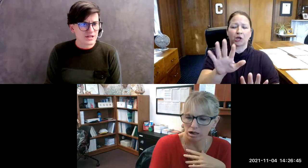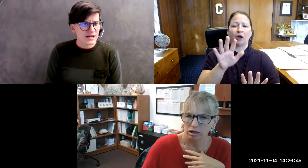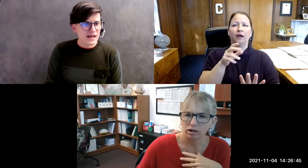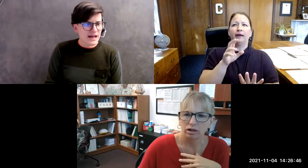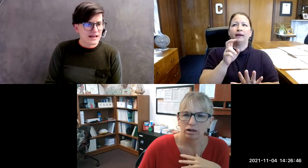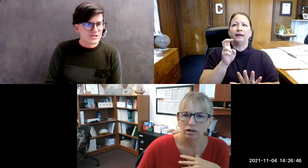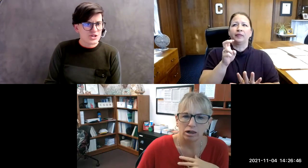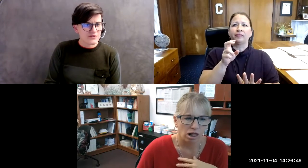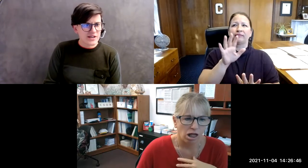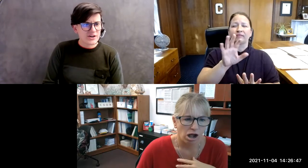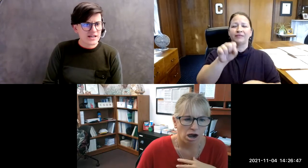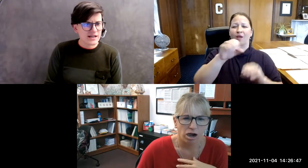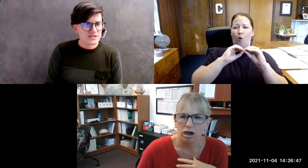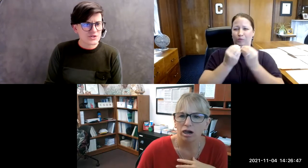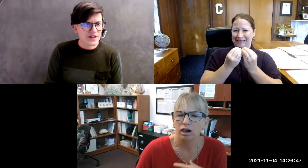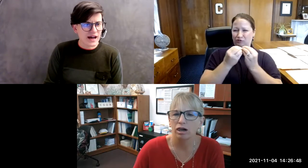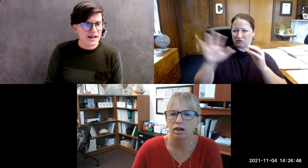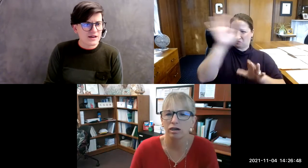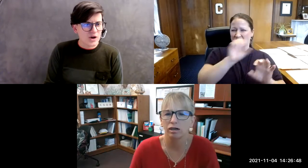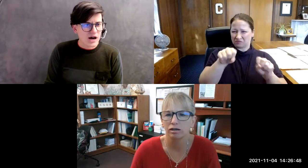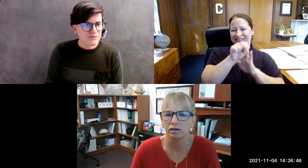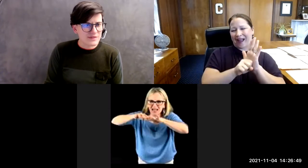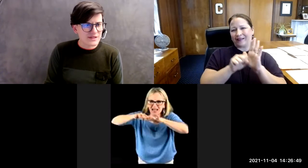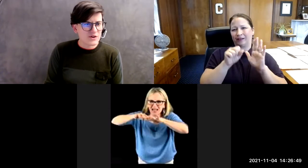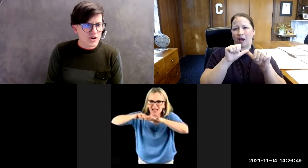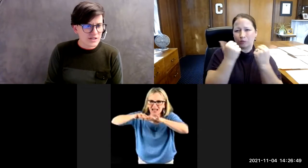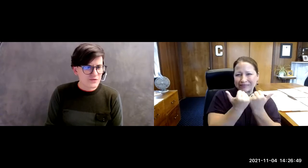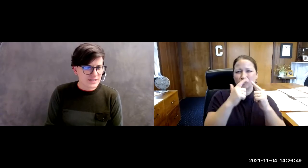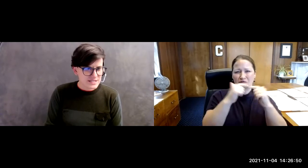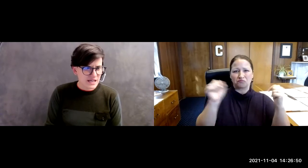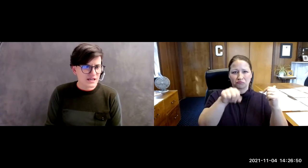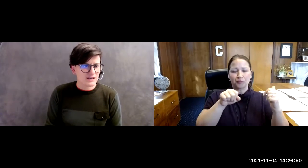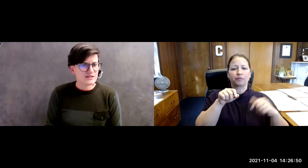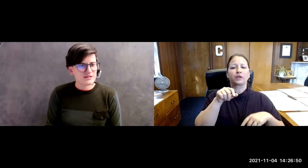organization. And Jennifer here, I can answer that. There are different state